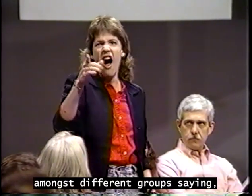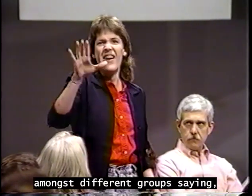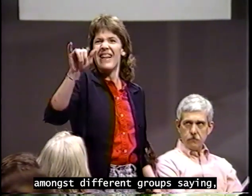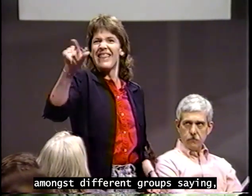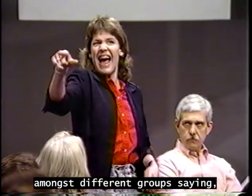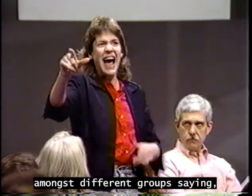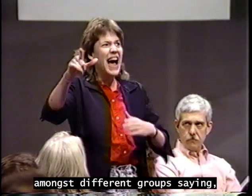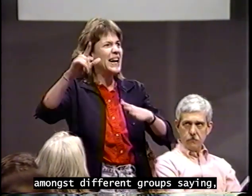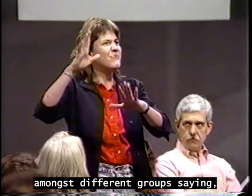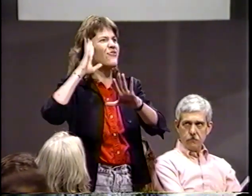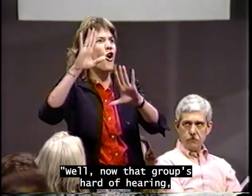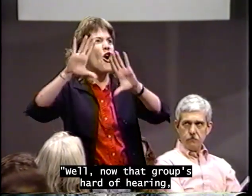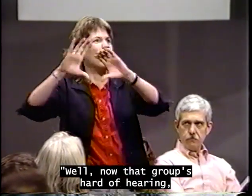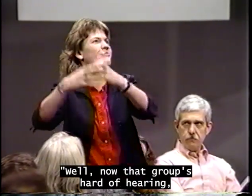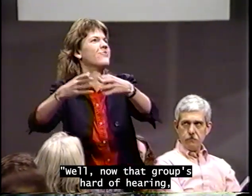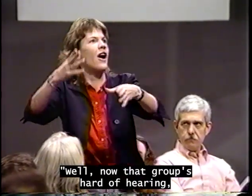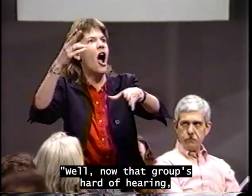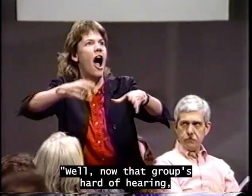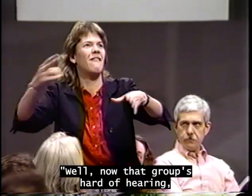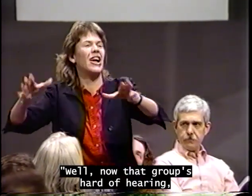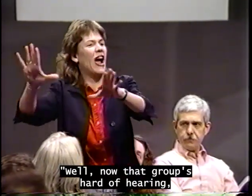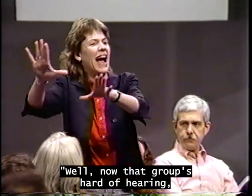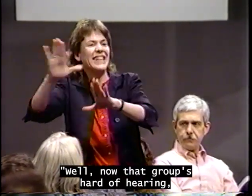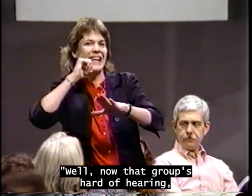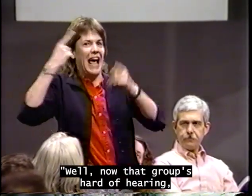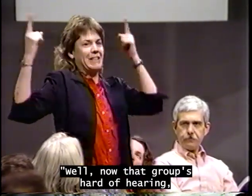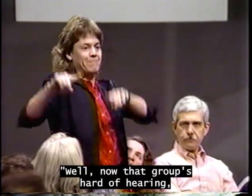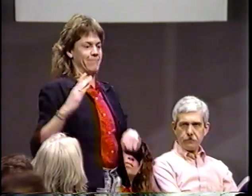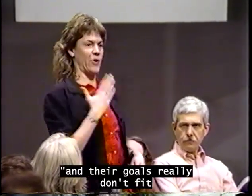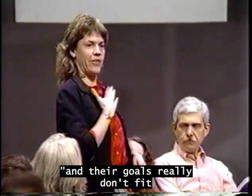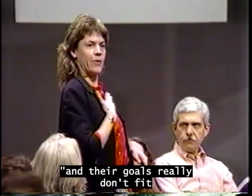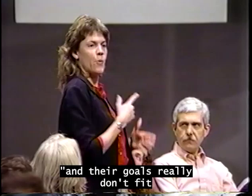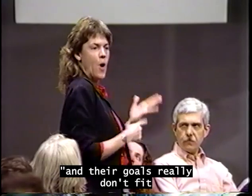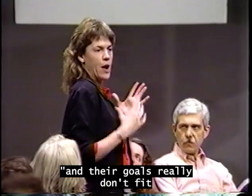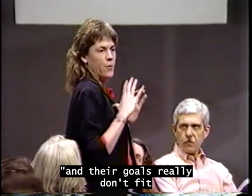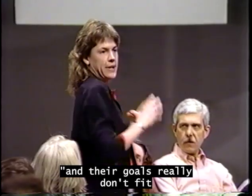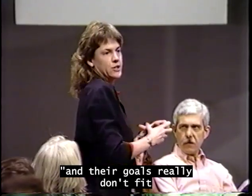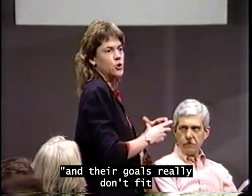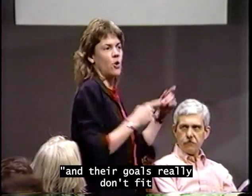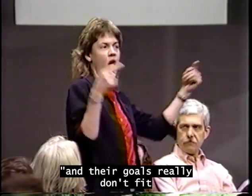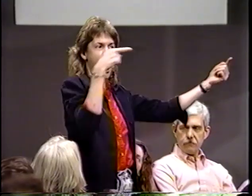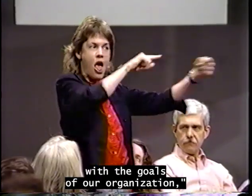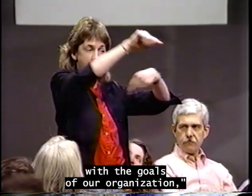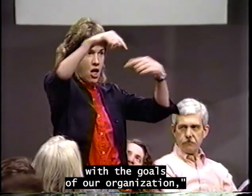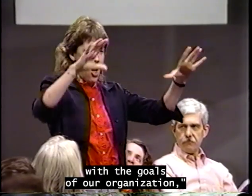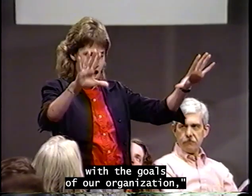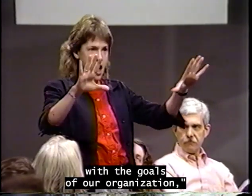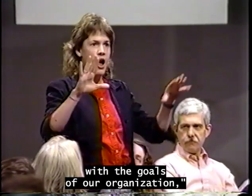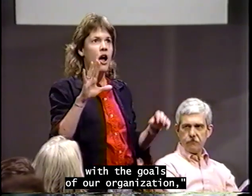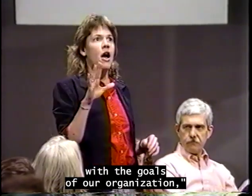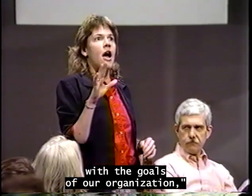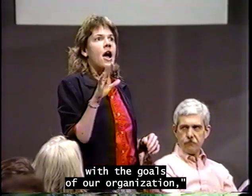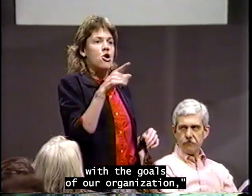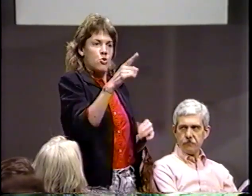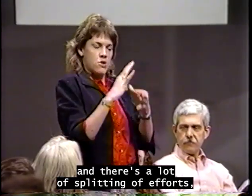amongst different groups saying, well, no, that group's hard of hearing, and their goals really don't fit with the goals of our organization. And there's a